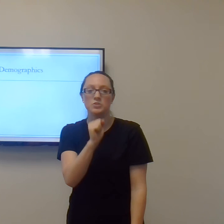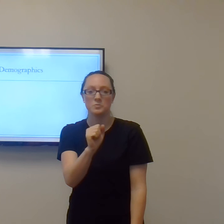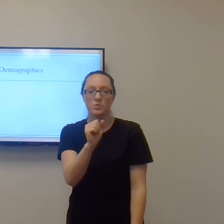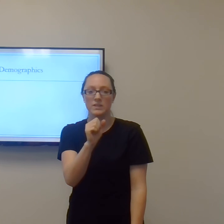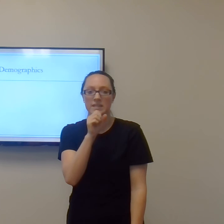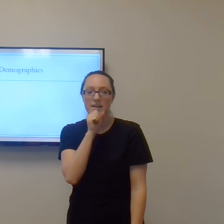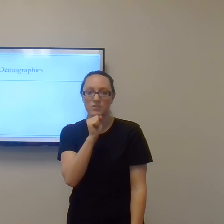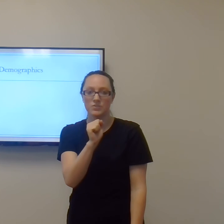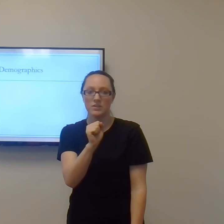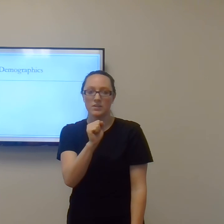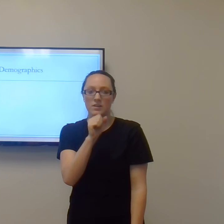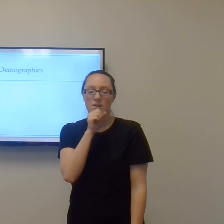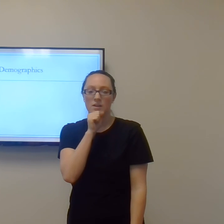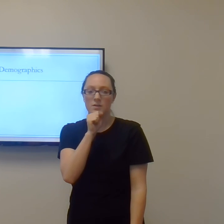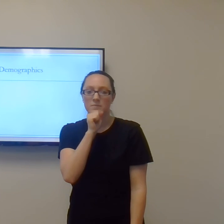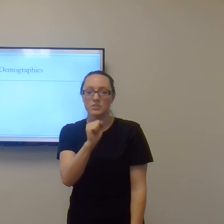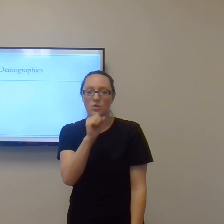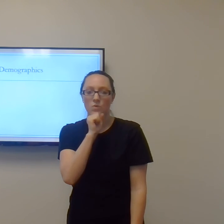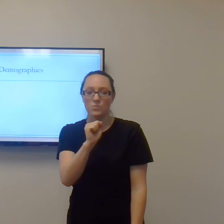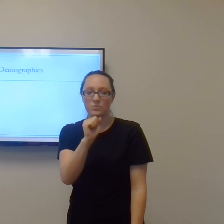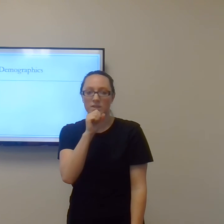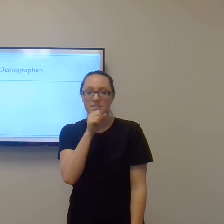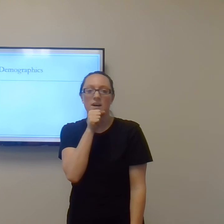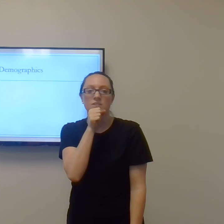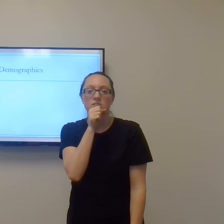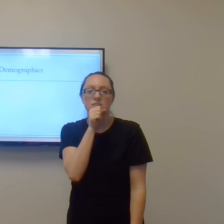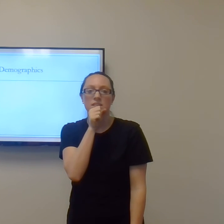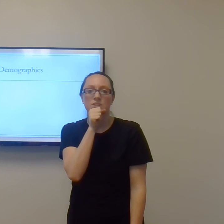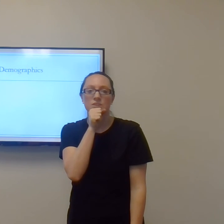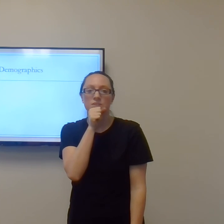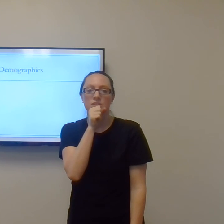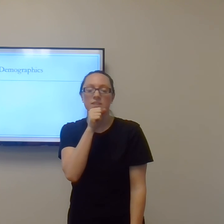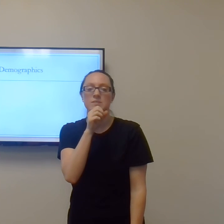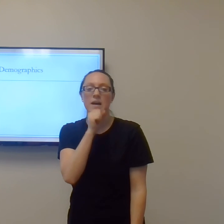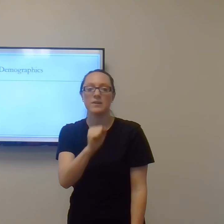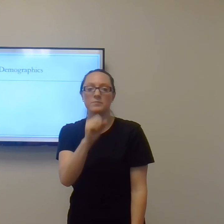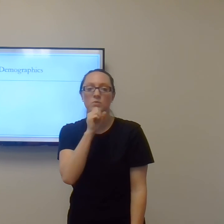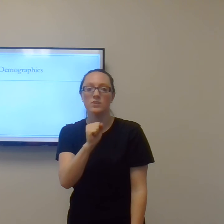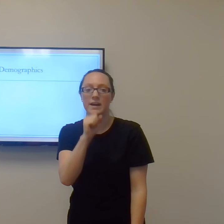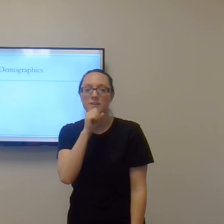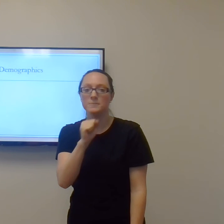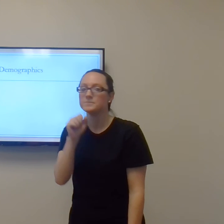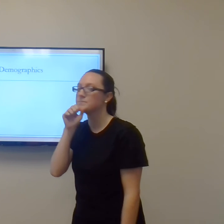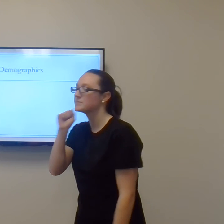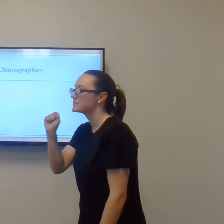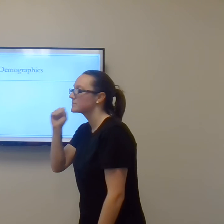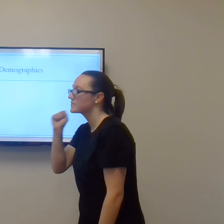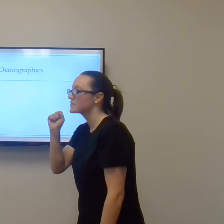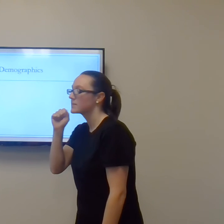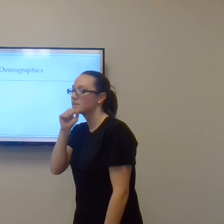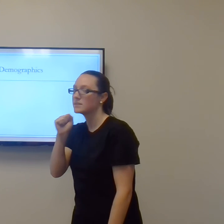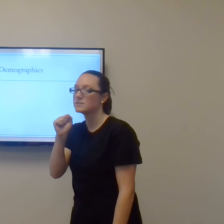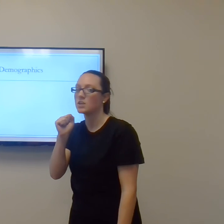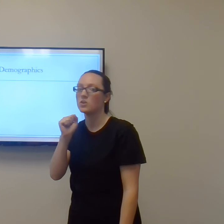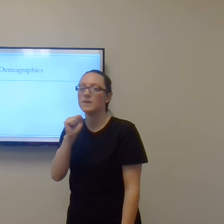you're pulling it out. So it's not here, it's kind of pulled out. So if I were